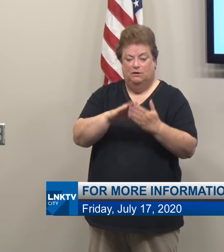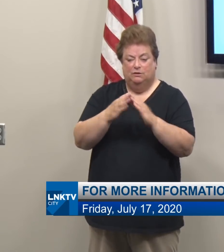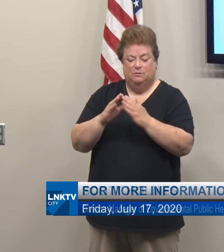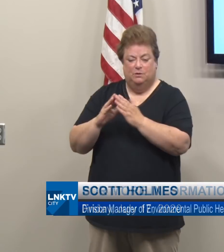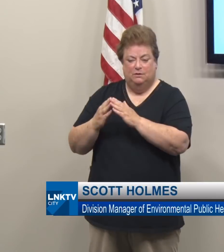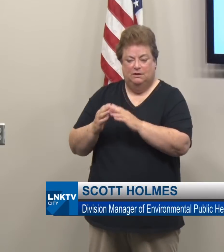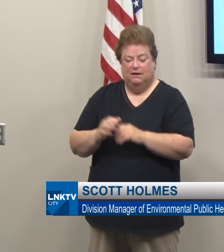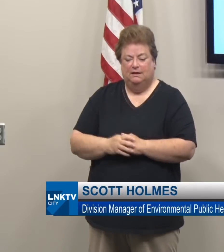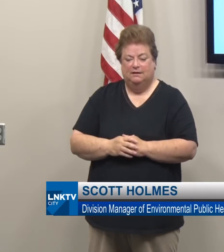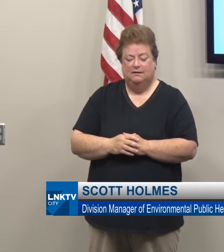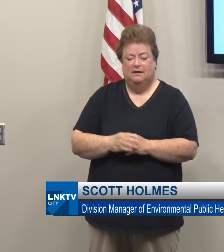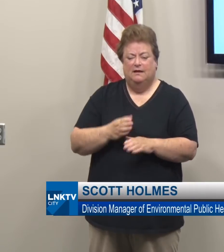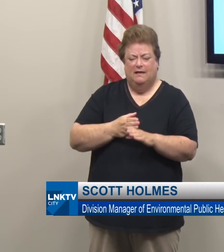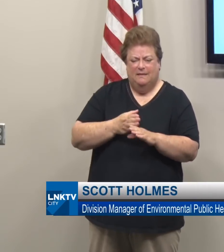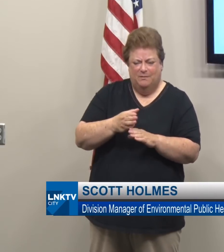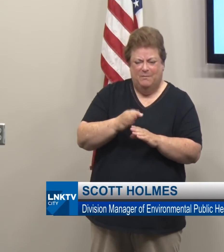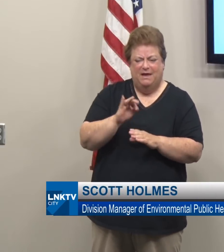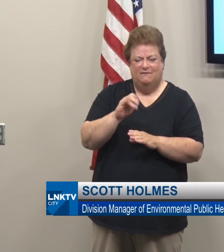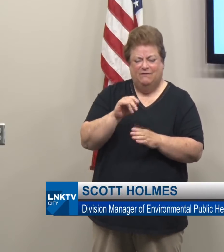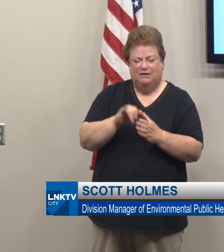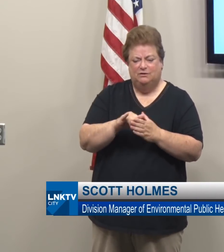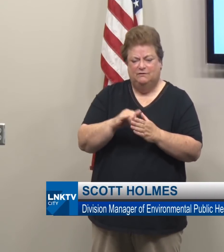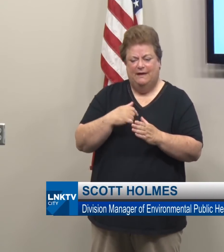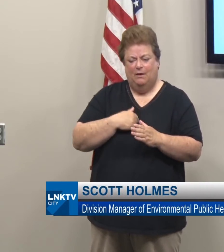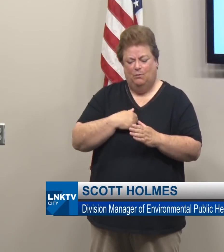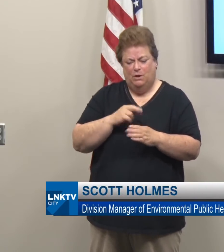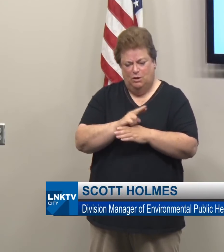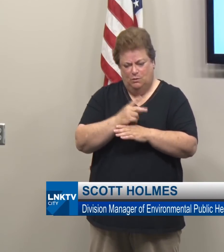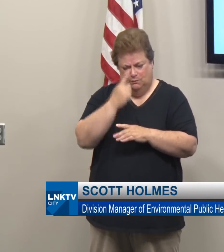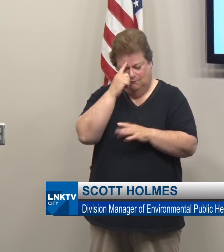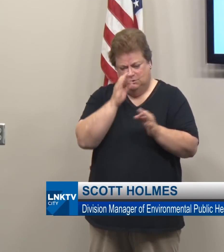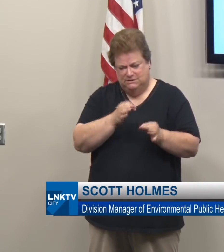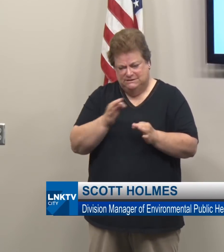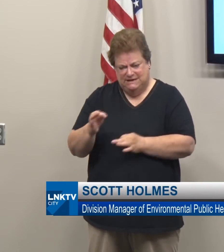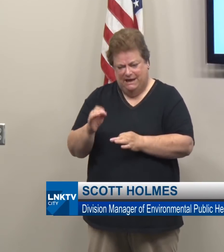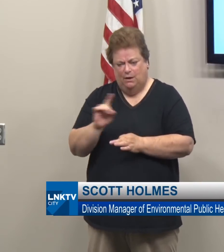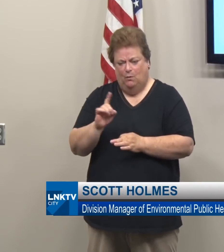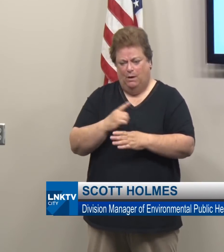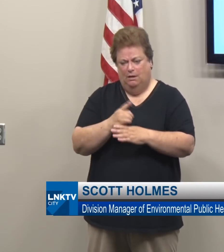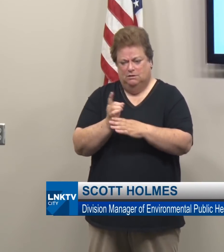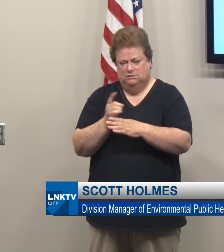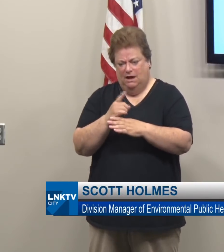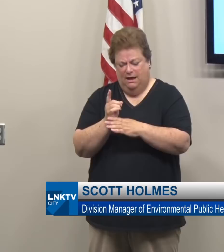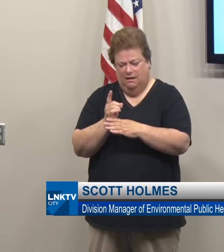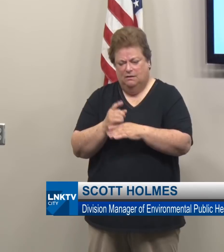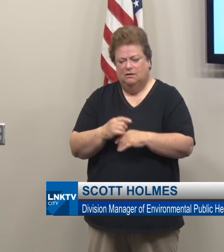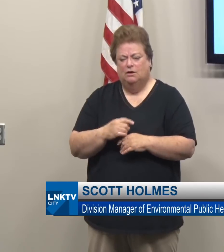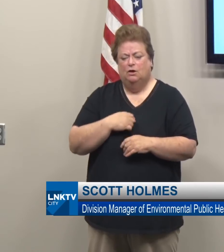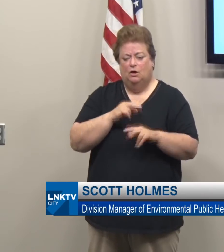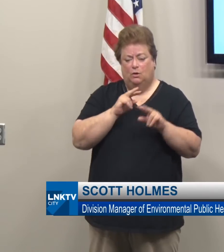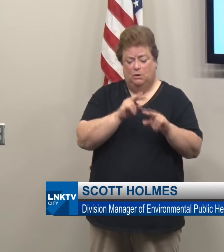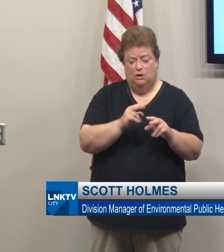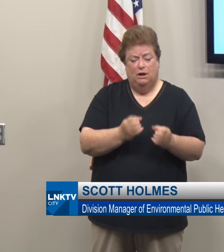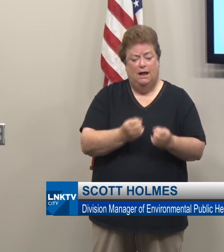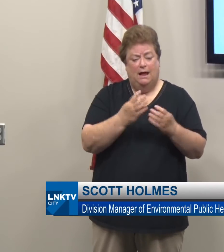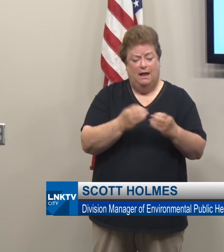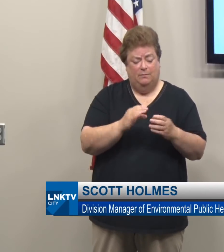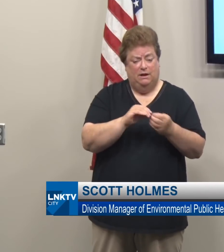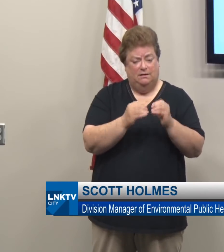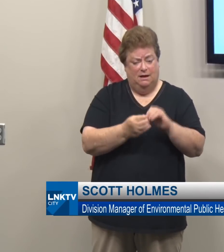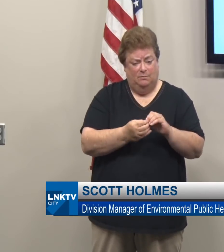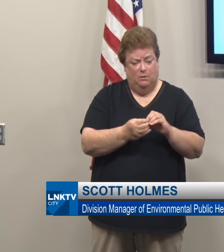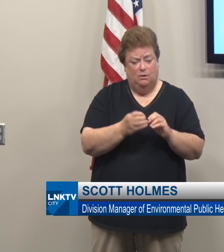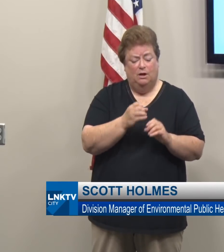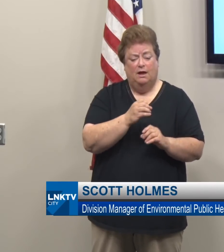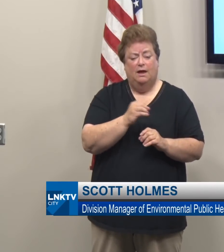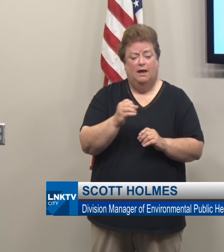Here again are the main factors that we consider in determining the position of the dial. First, we look at the number of COVID-19 cases and at